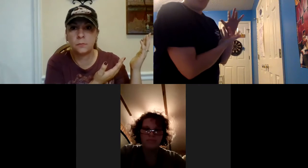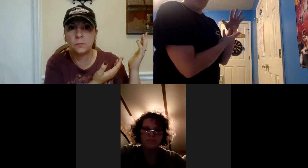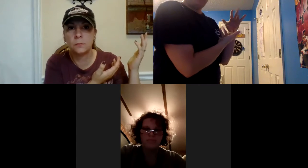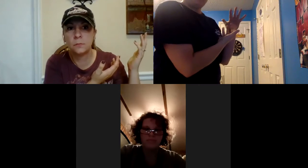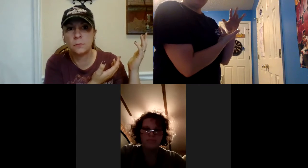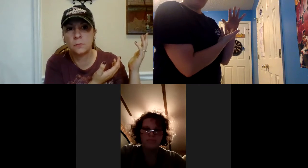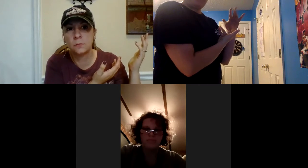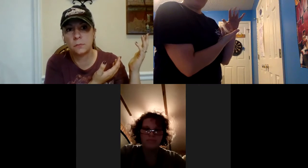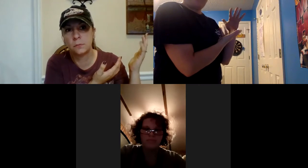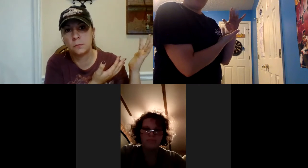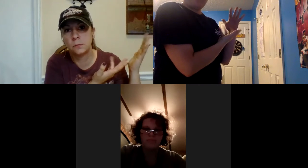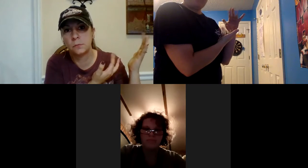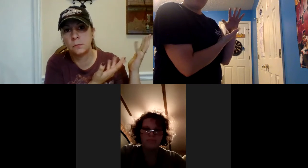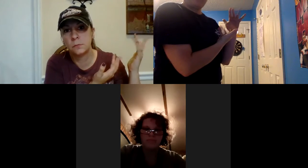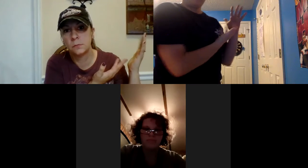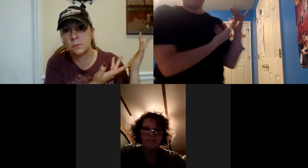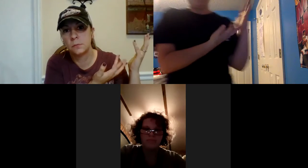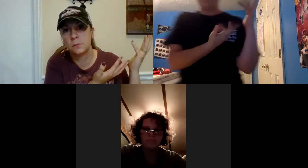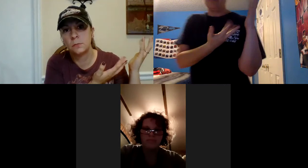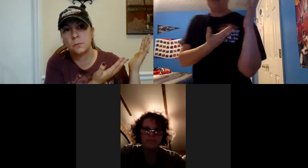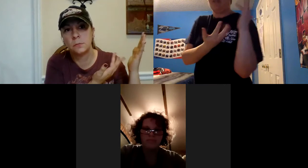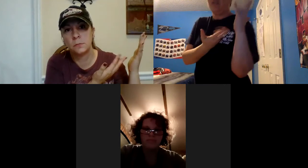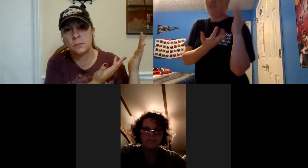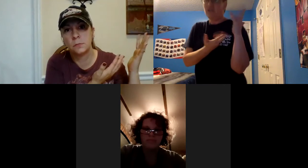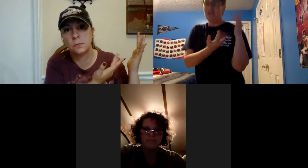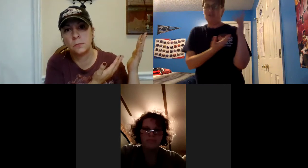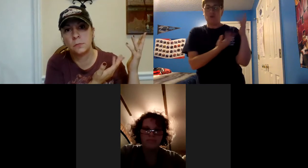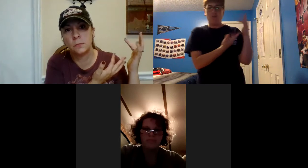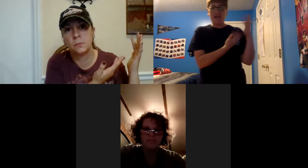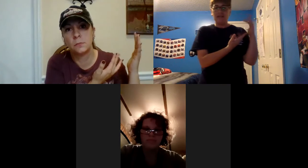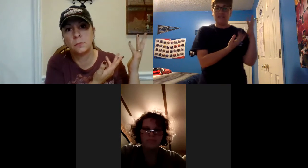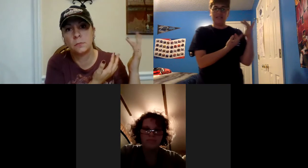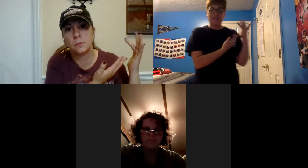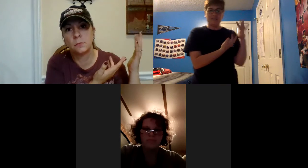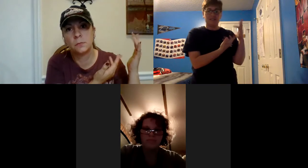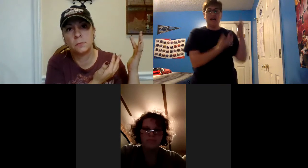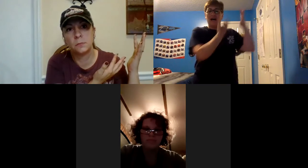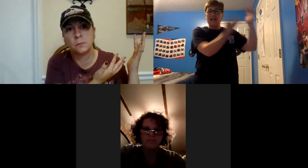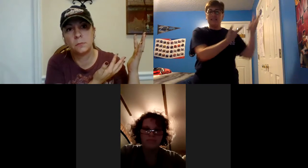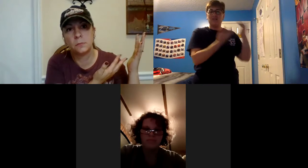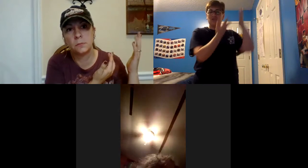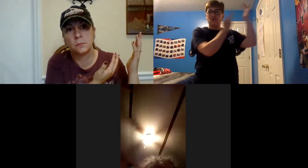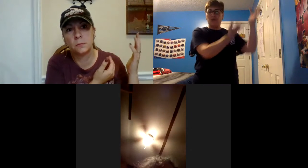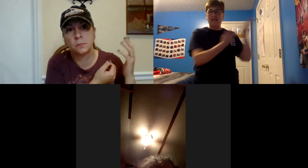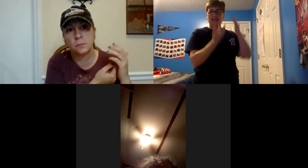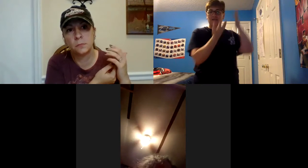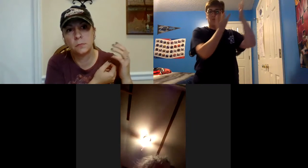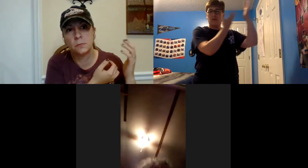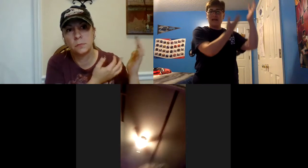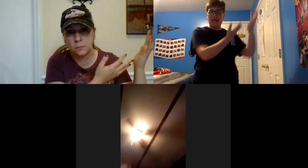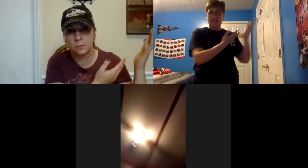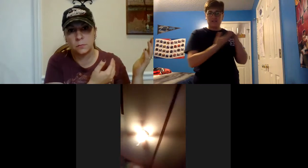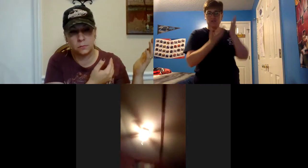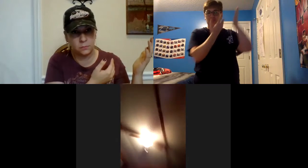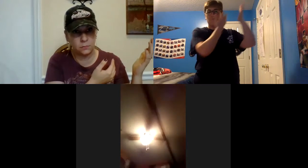So, and then you just flicker your fingers. So you can either do it wait like this. I tend to do wait where